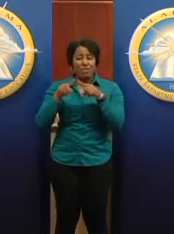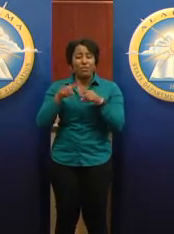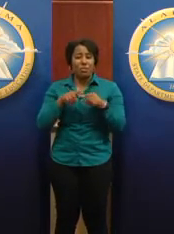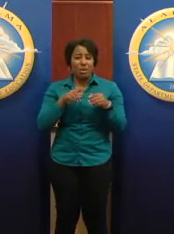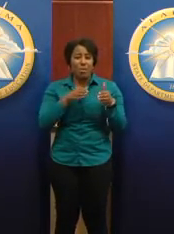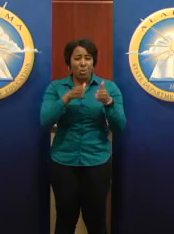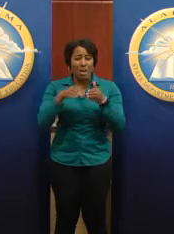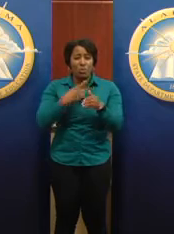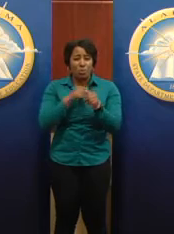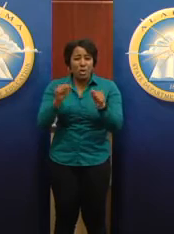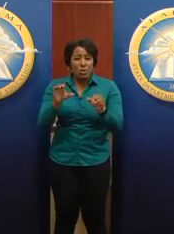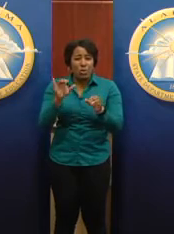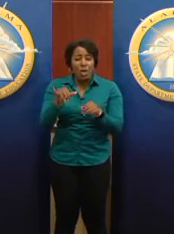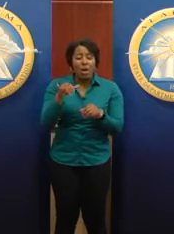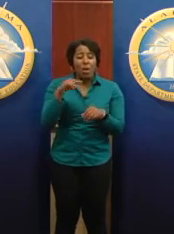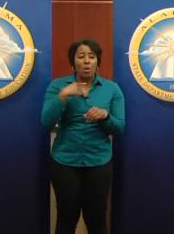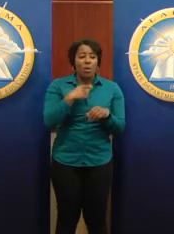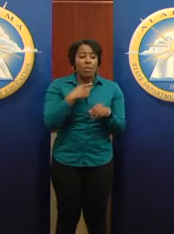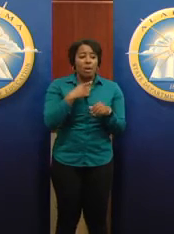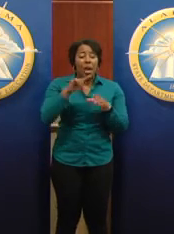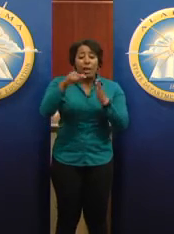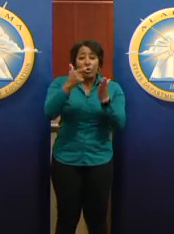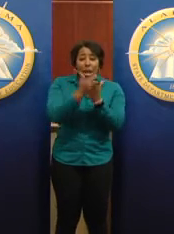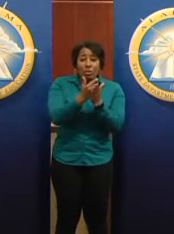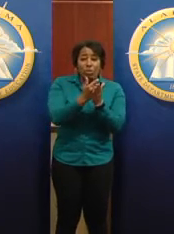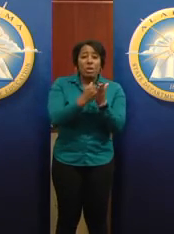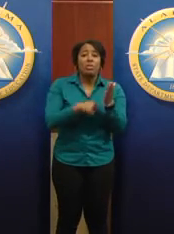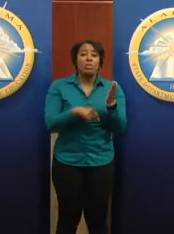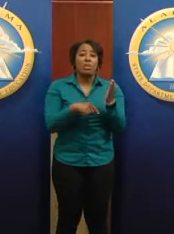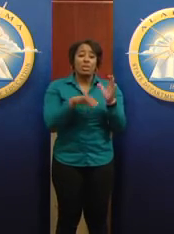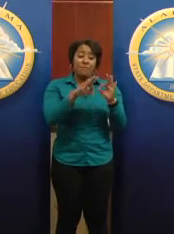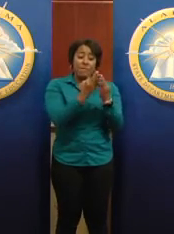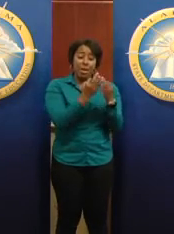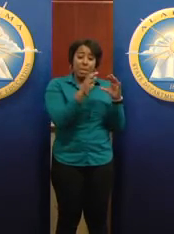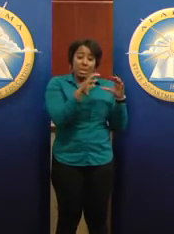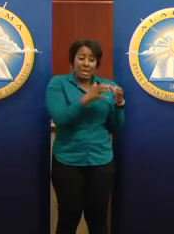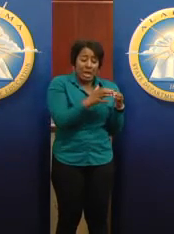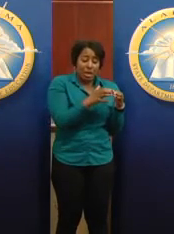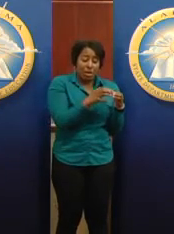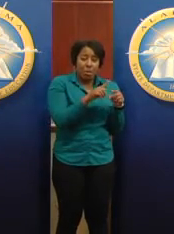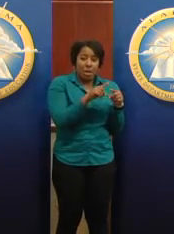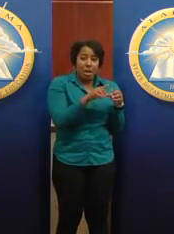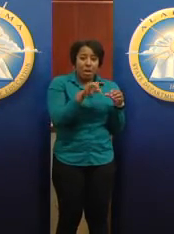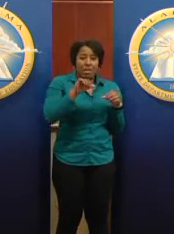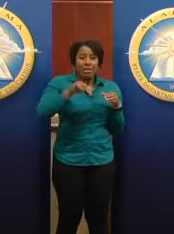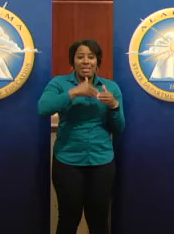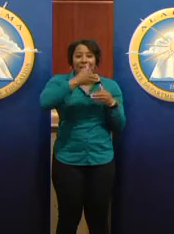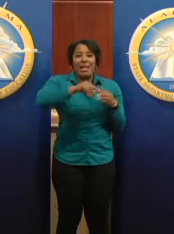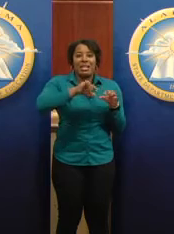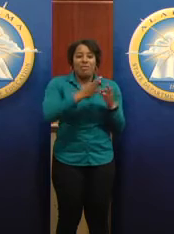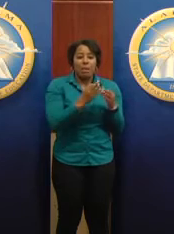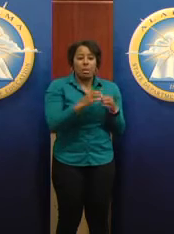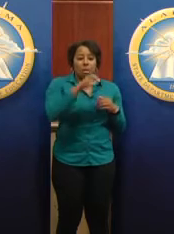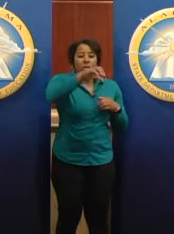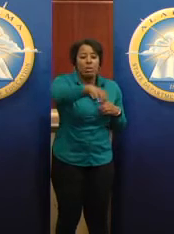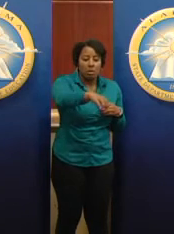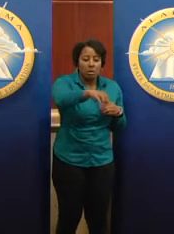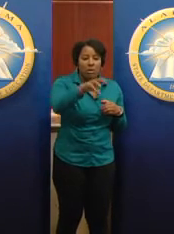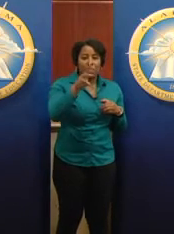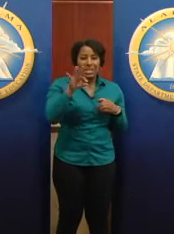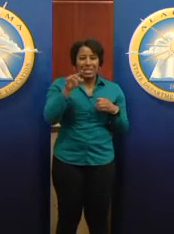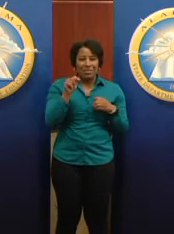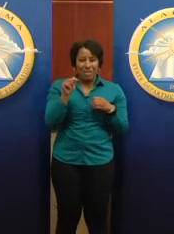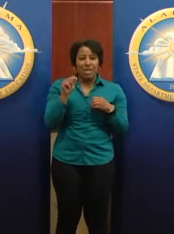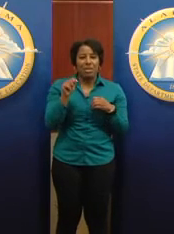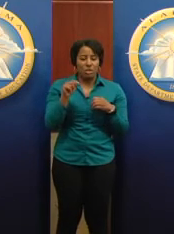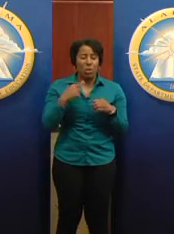where families sat together, but they were 6 feet away from the next family. All across the state we saw that. So there are ways we can make our gyms and